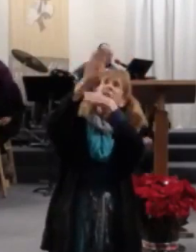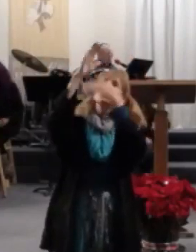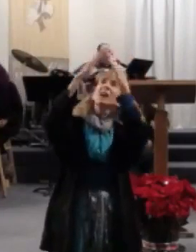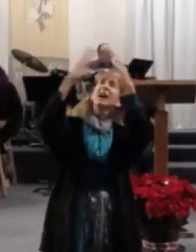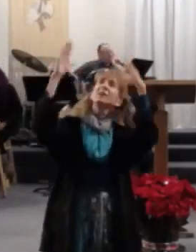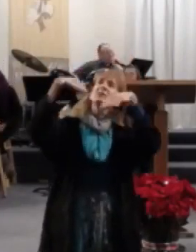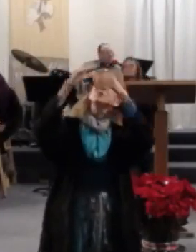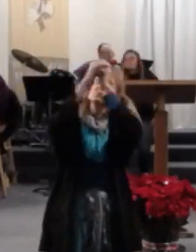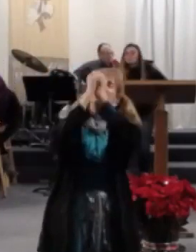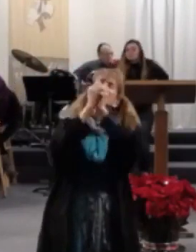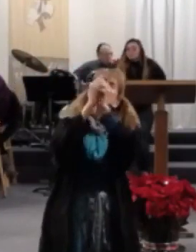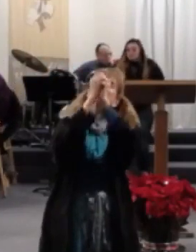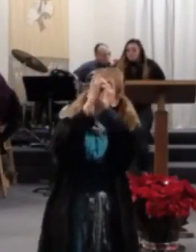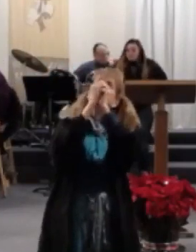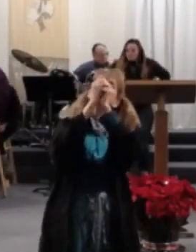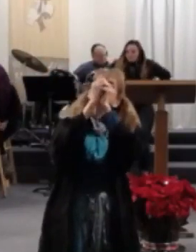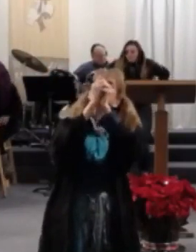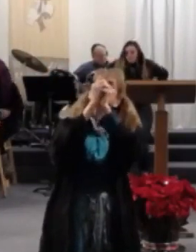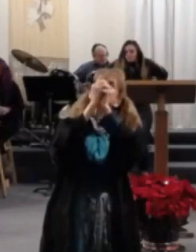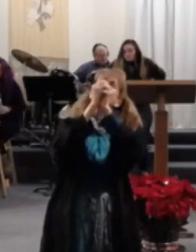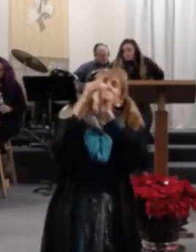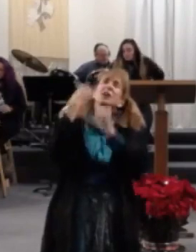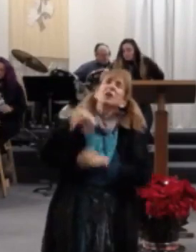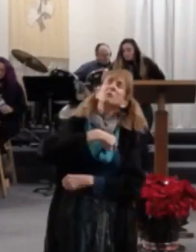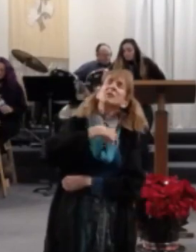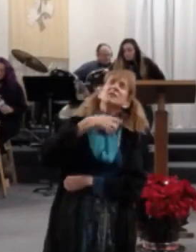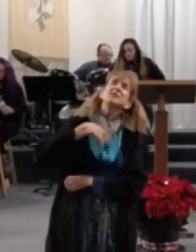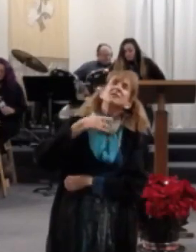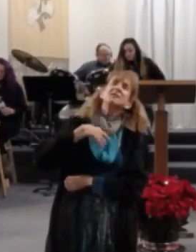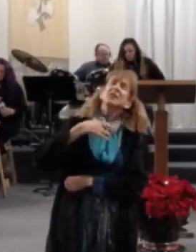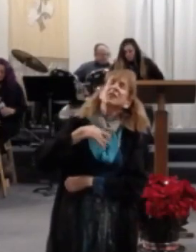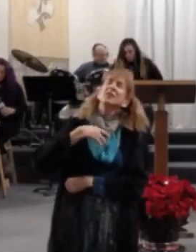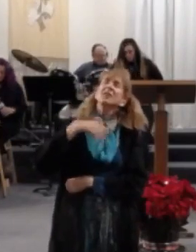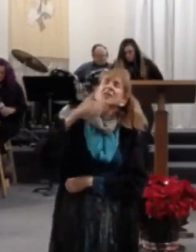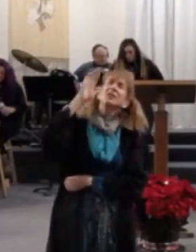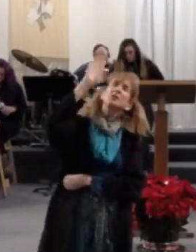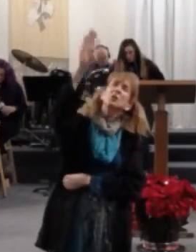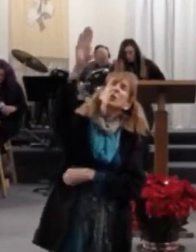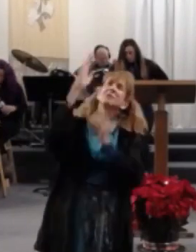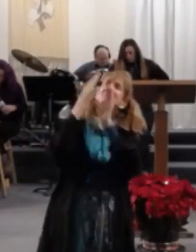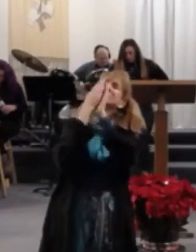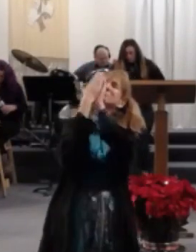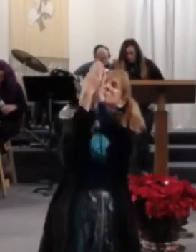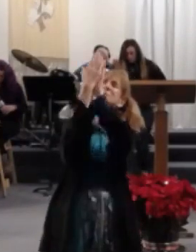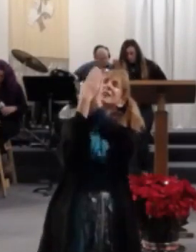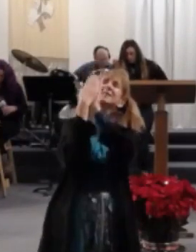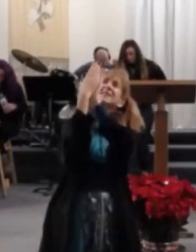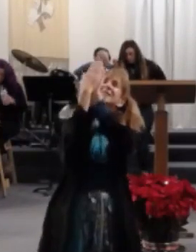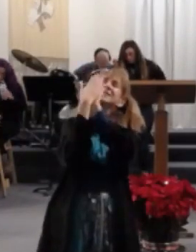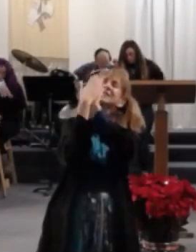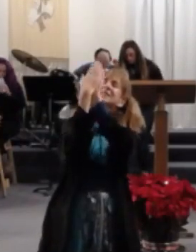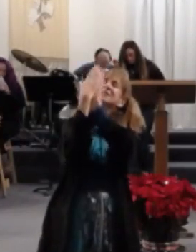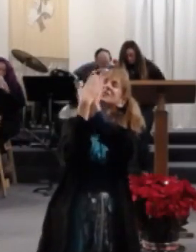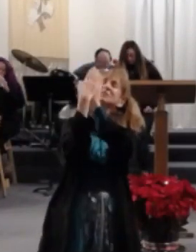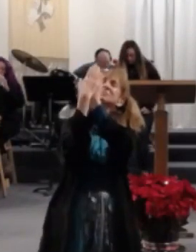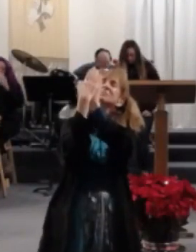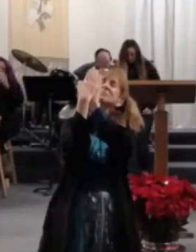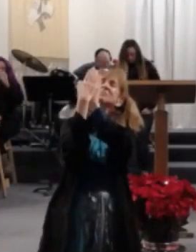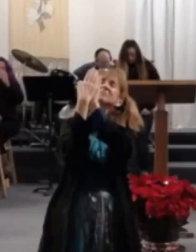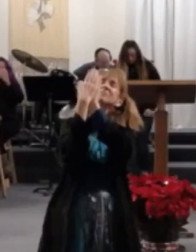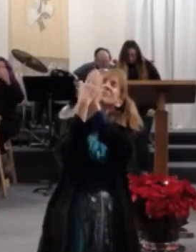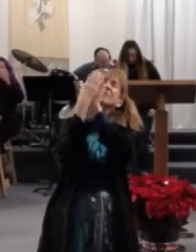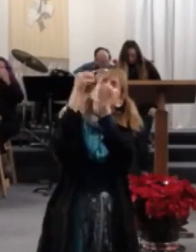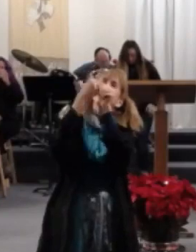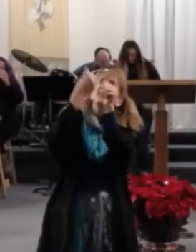worship and to just come and be filled with believers and the human connection that we need, Lord. And